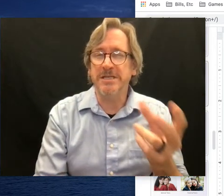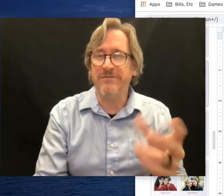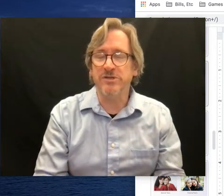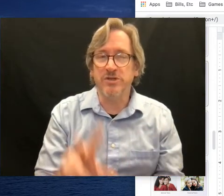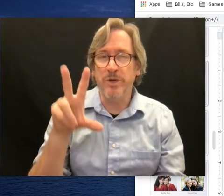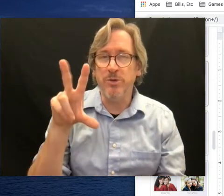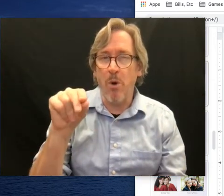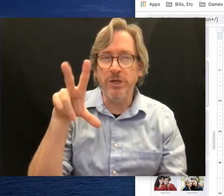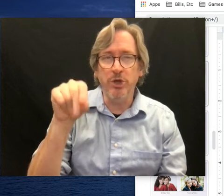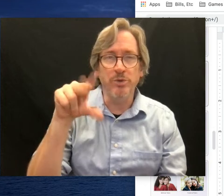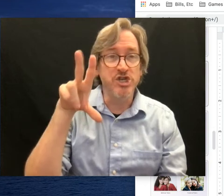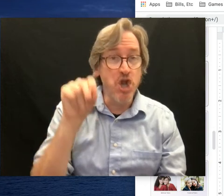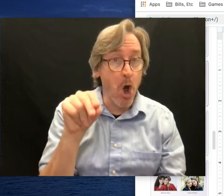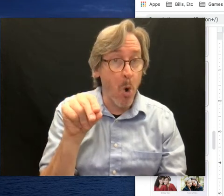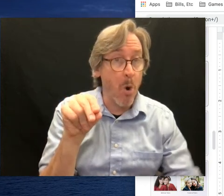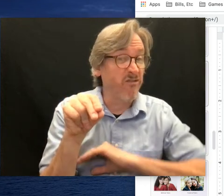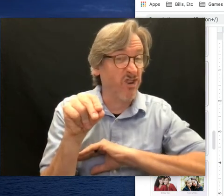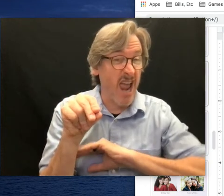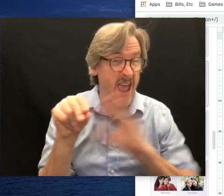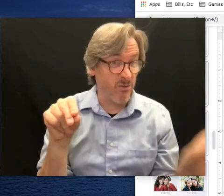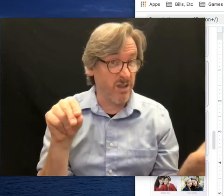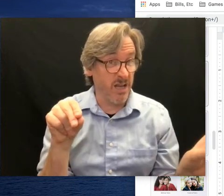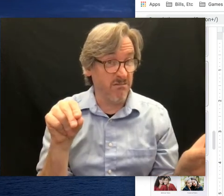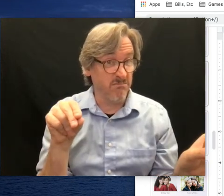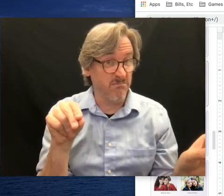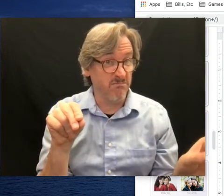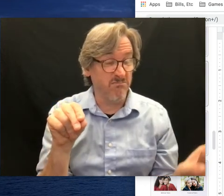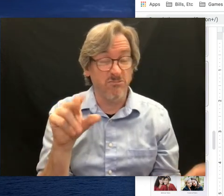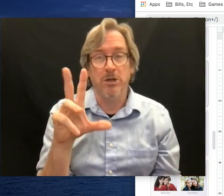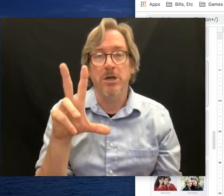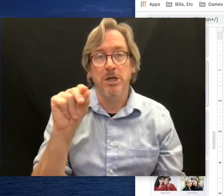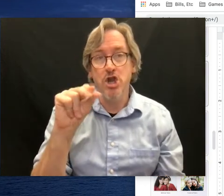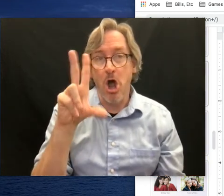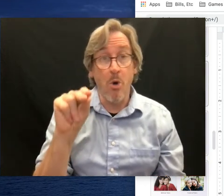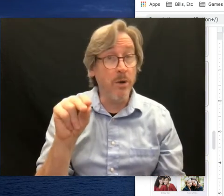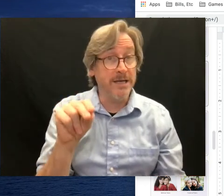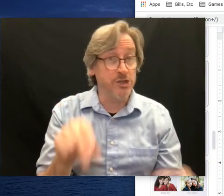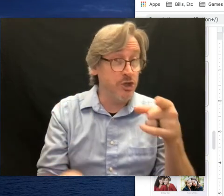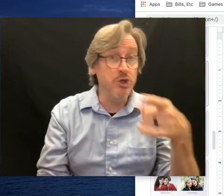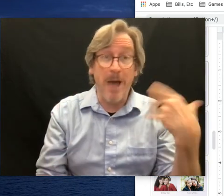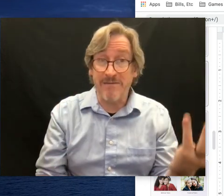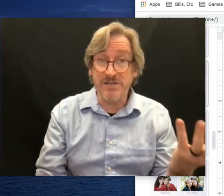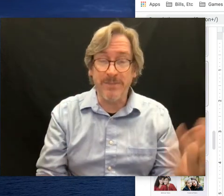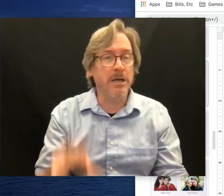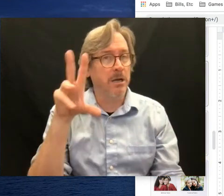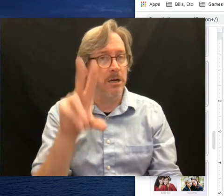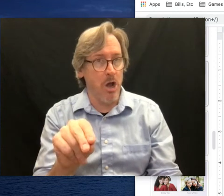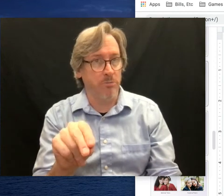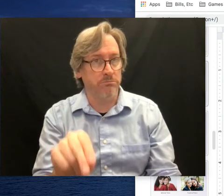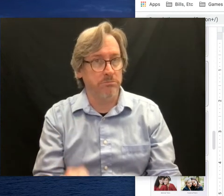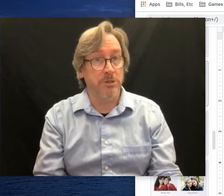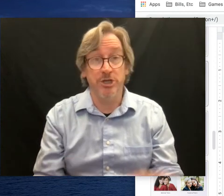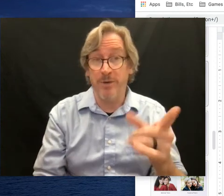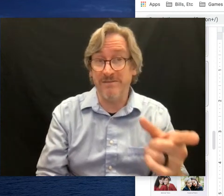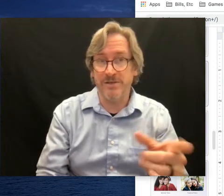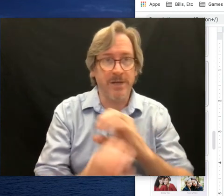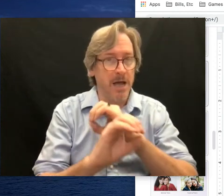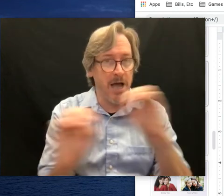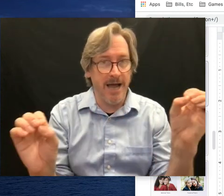So there's a difference. We won't use no for everything. No is, do you have something? No. Do you